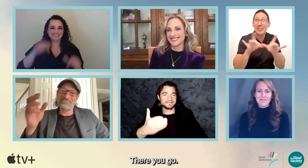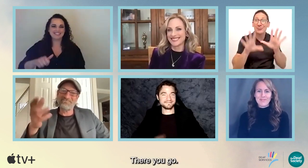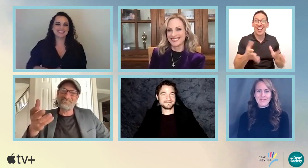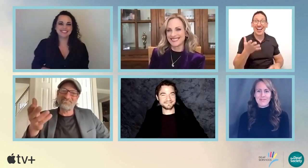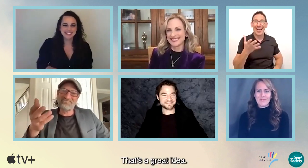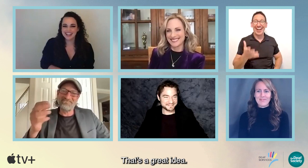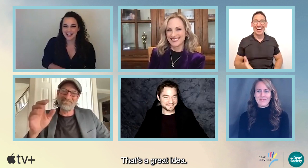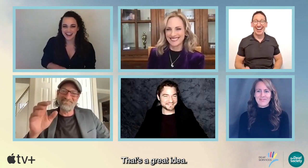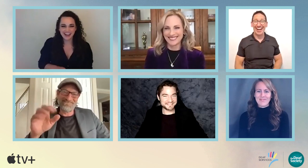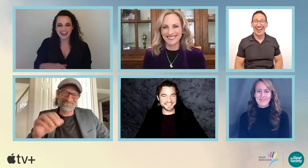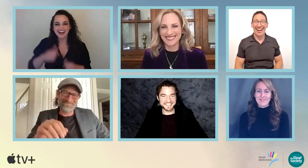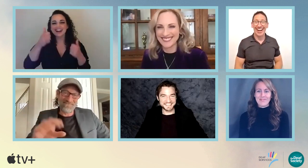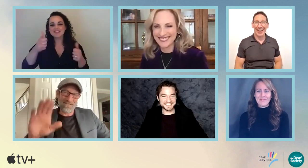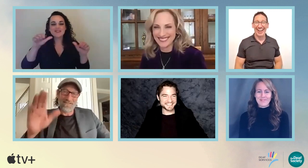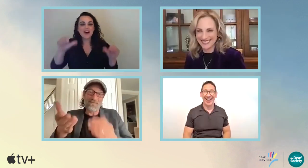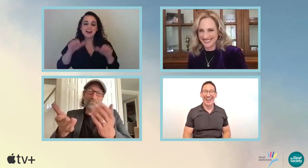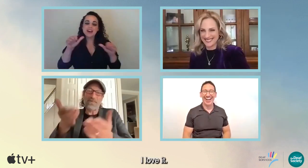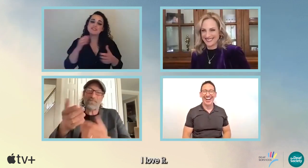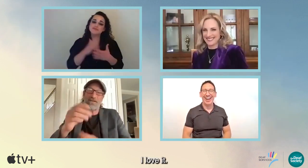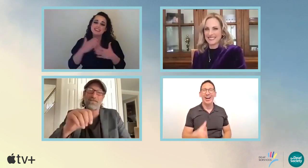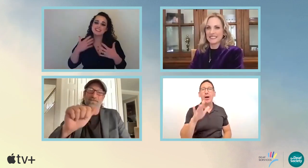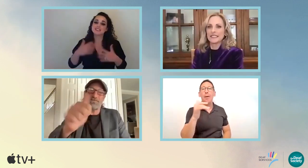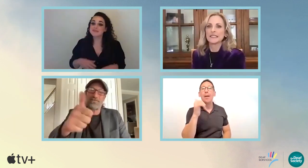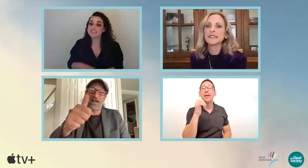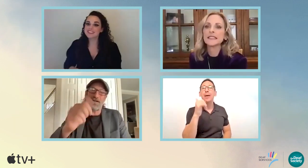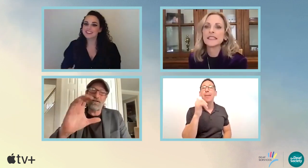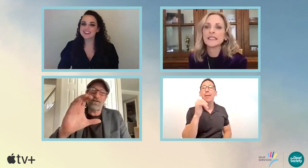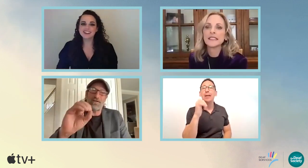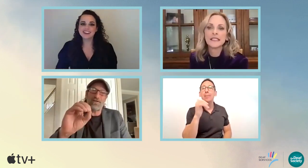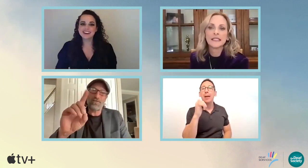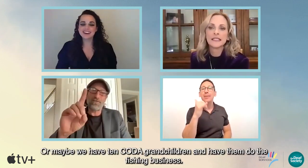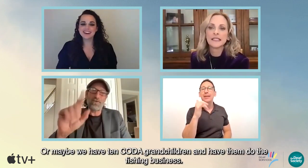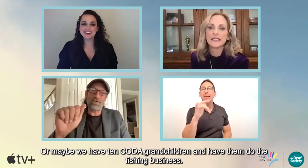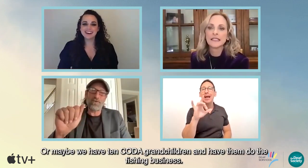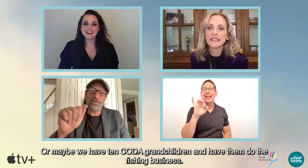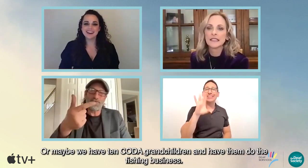There you go. Sounds That's a great perfect. idea. I love it. Absolutely.